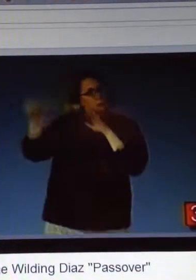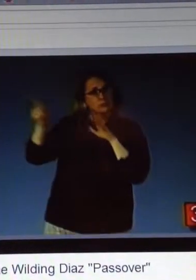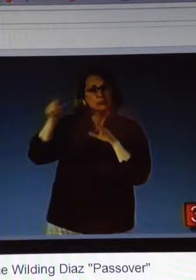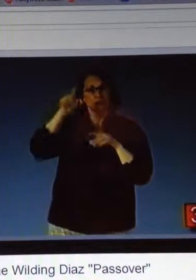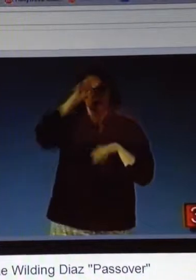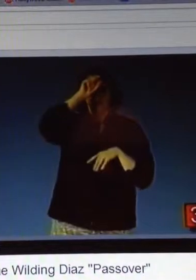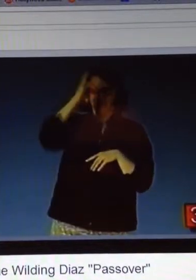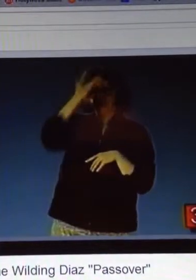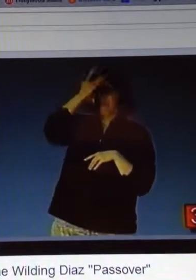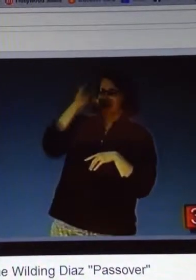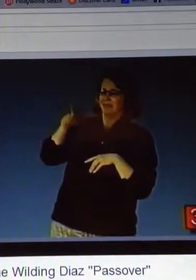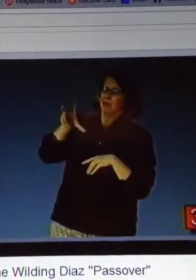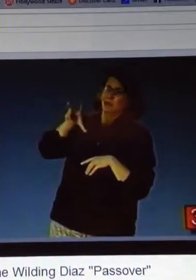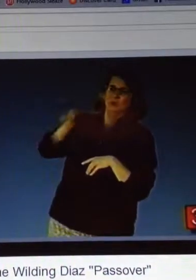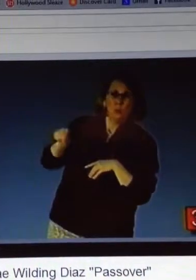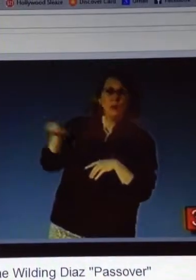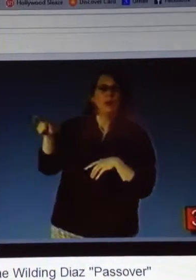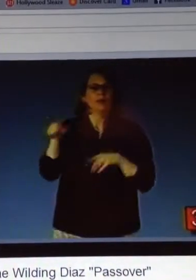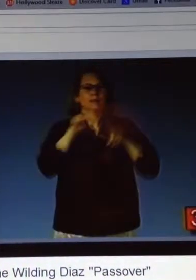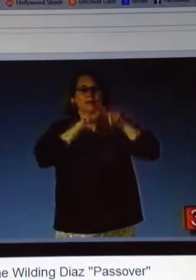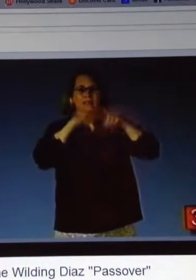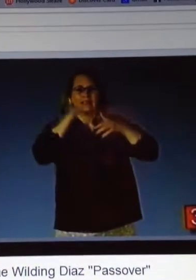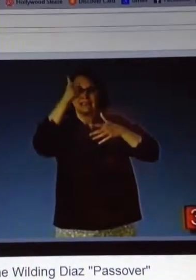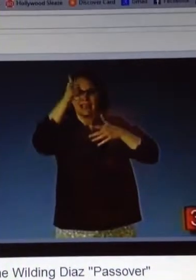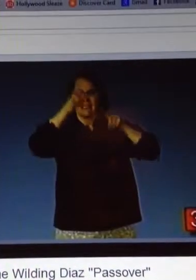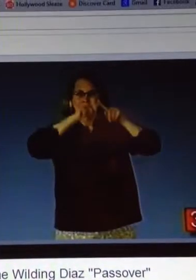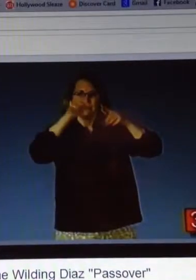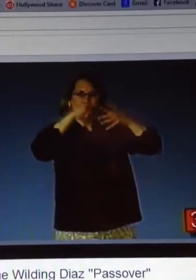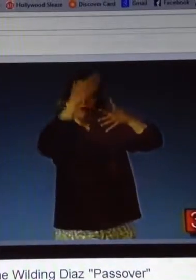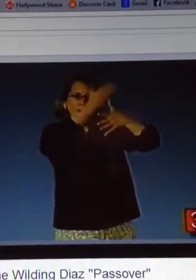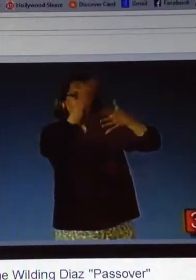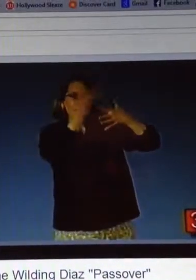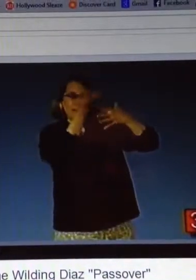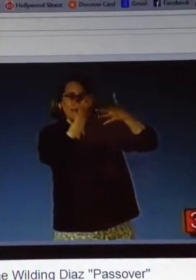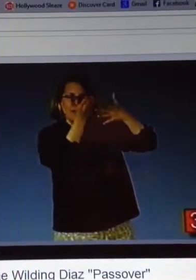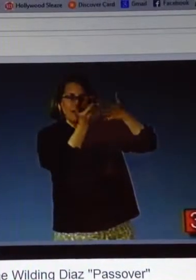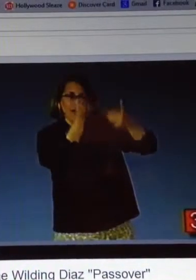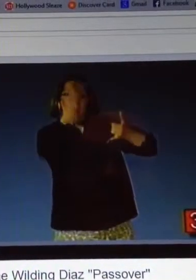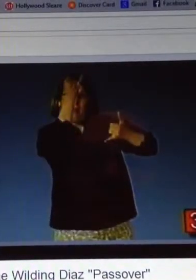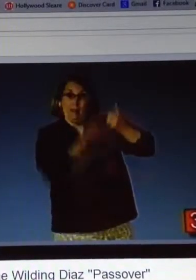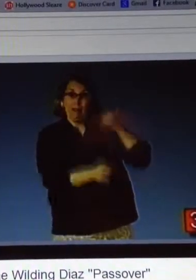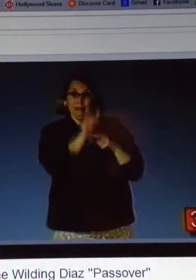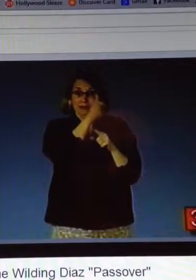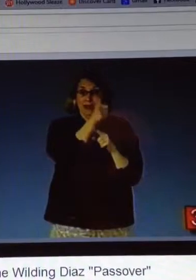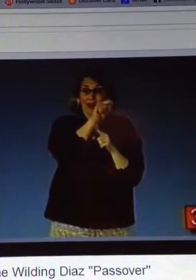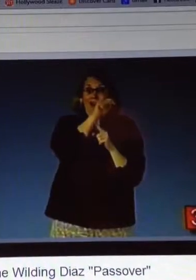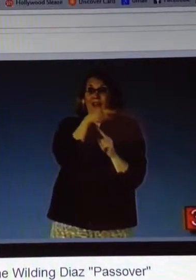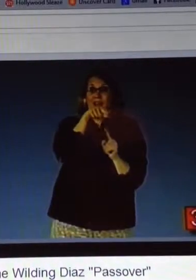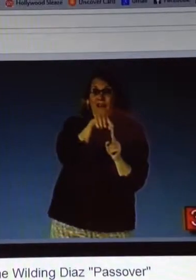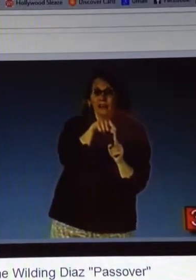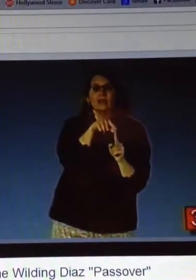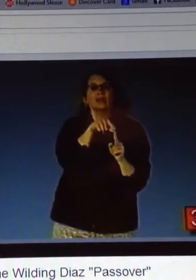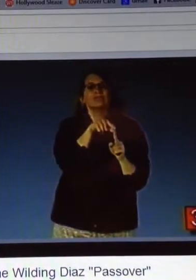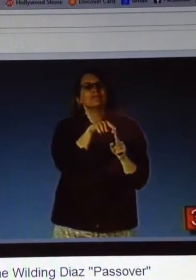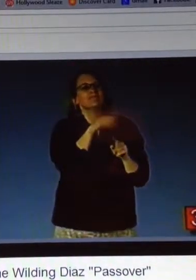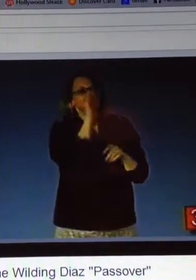So Moses went to the king and asked him to free the Jewish people. The king said no.